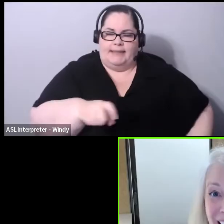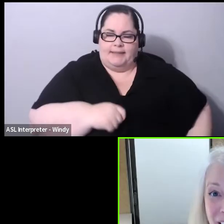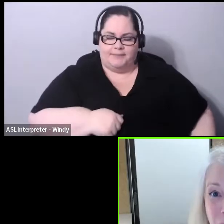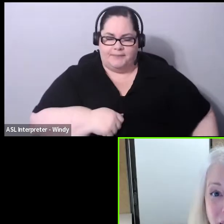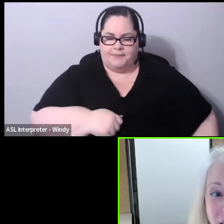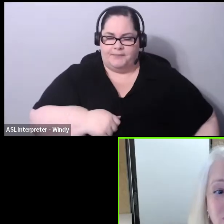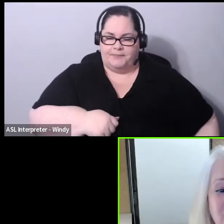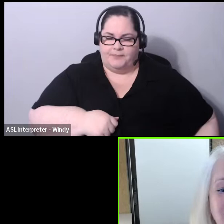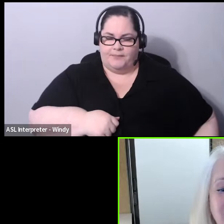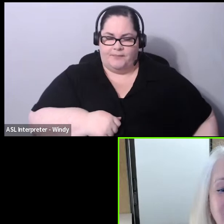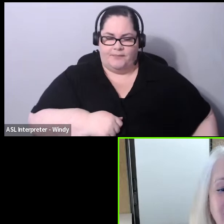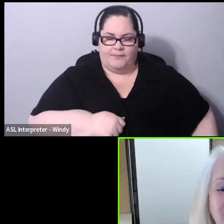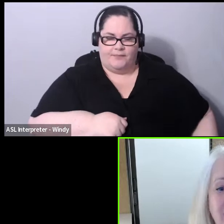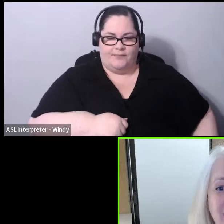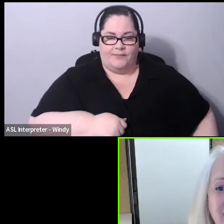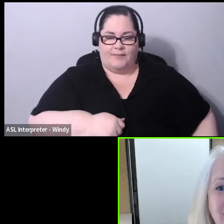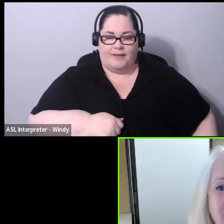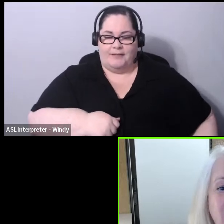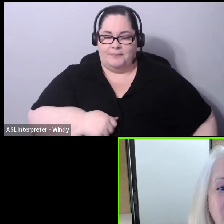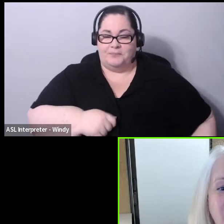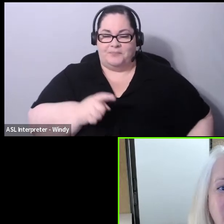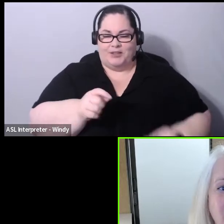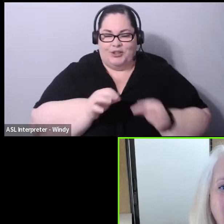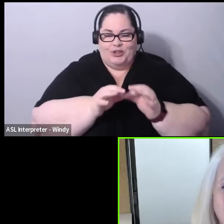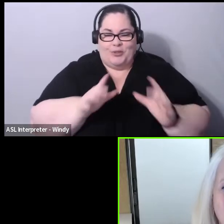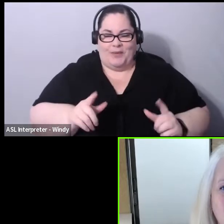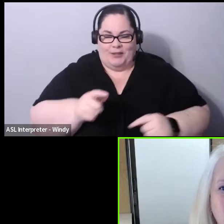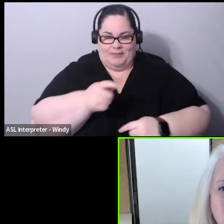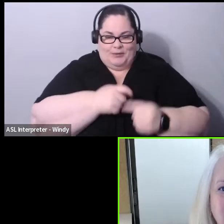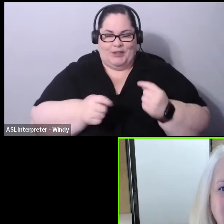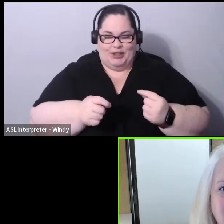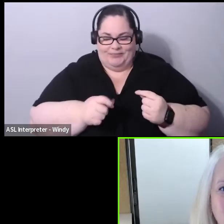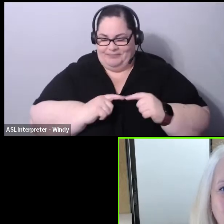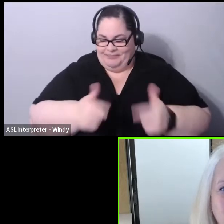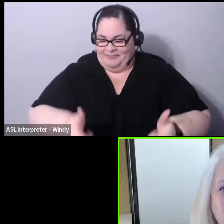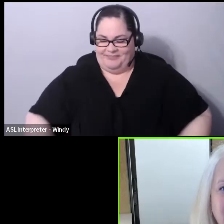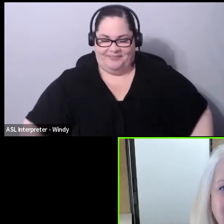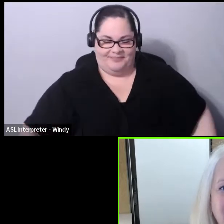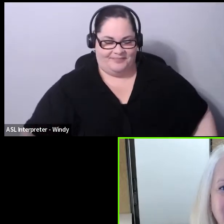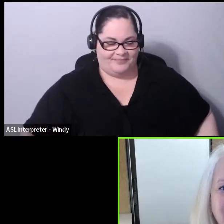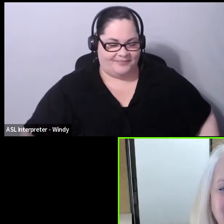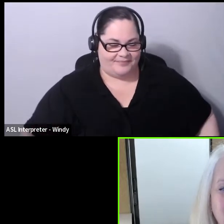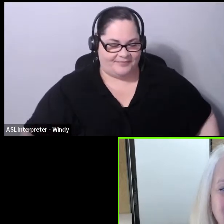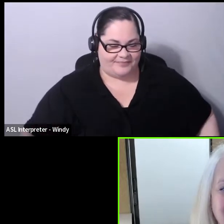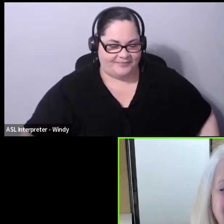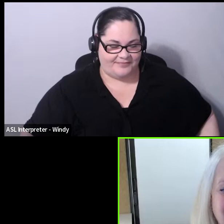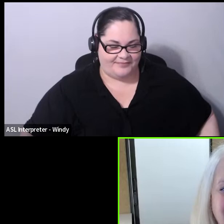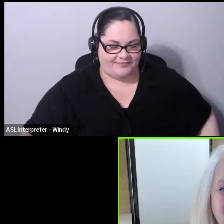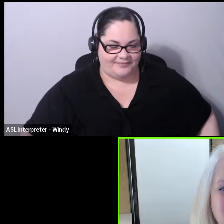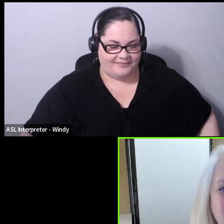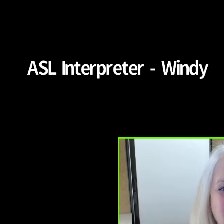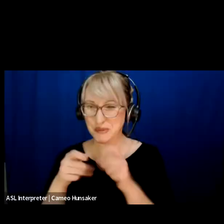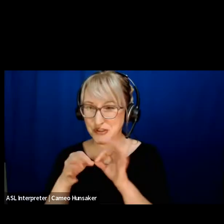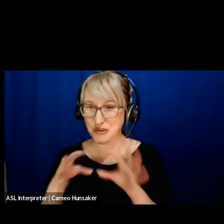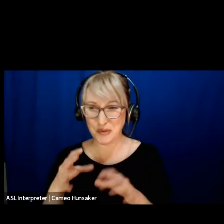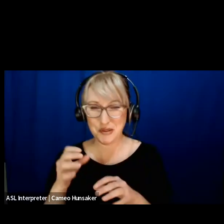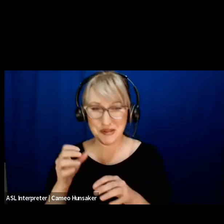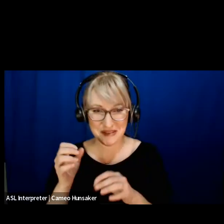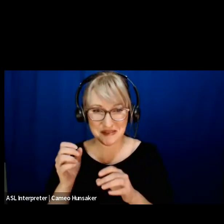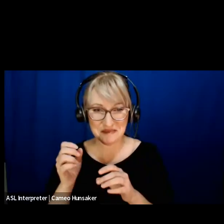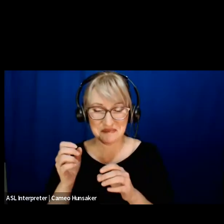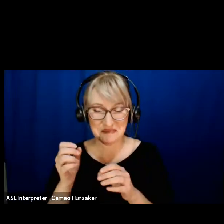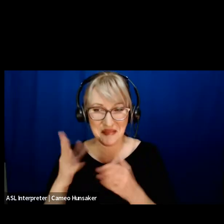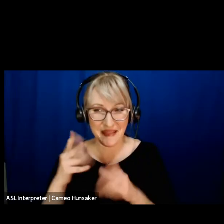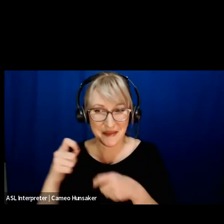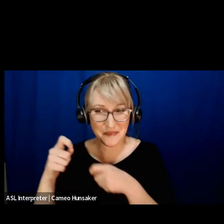really excited about is, I know we're switching interpreters here, so let me give you a moment to